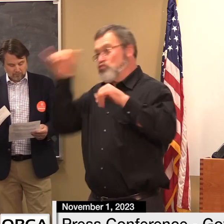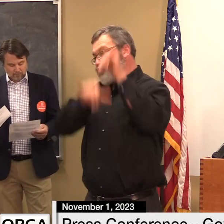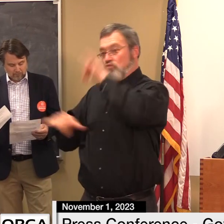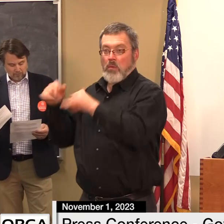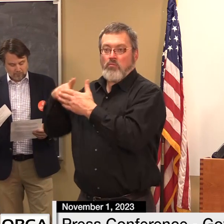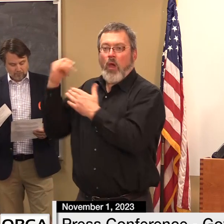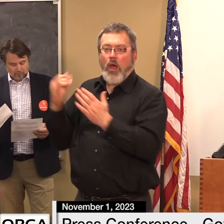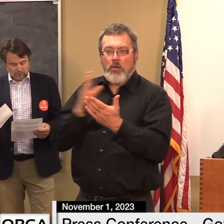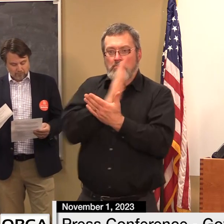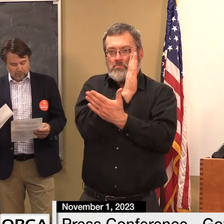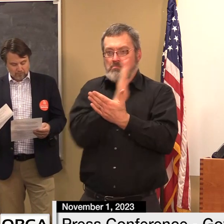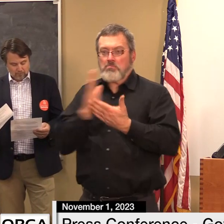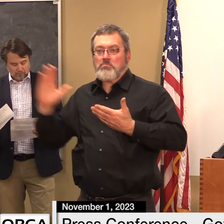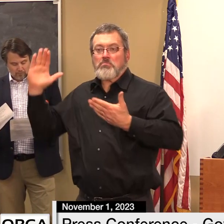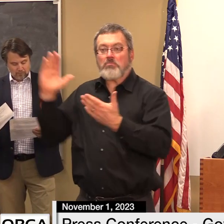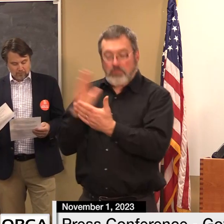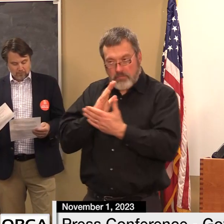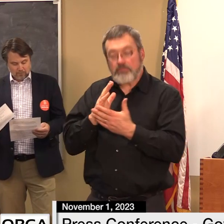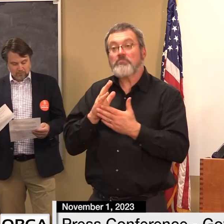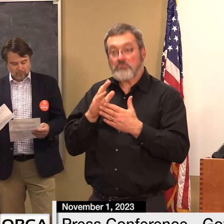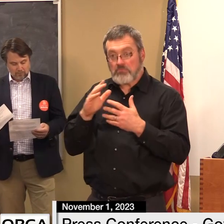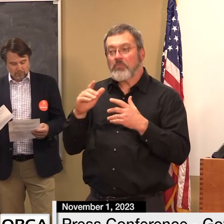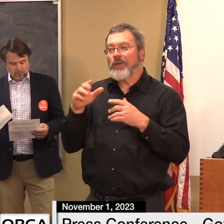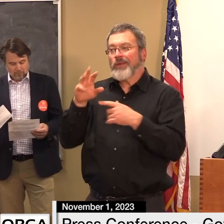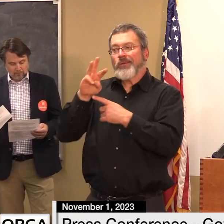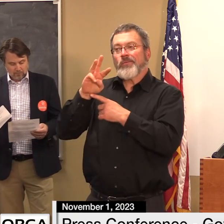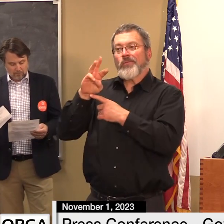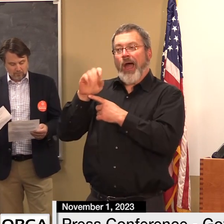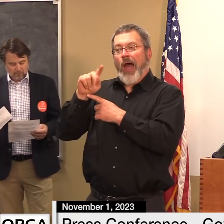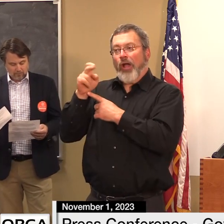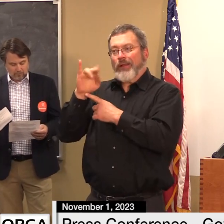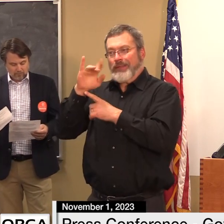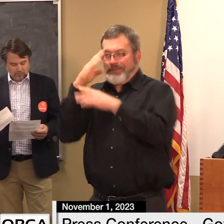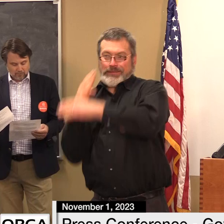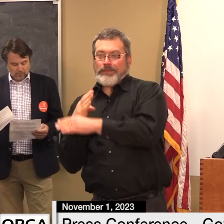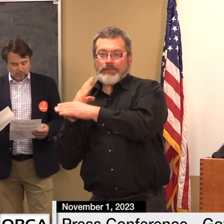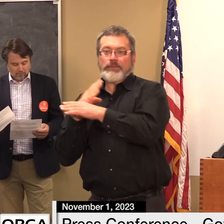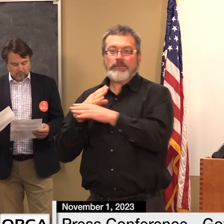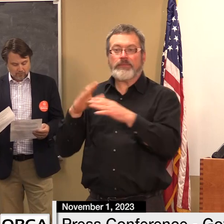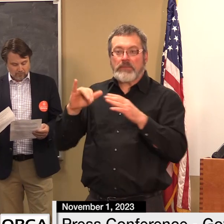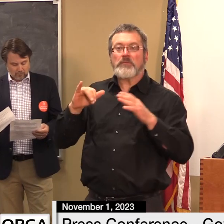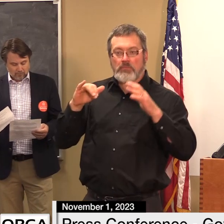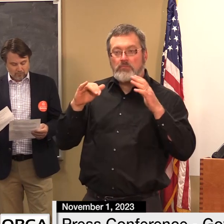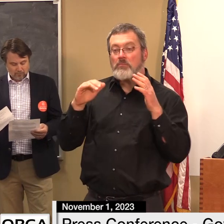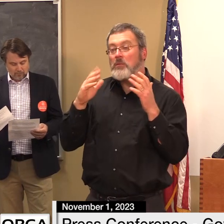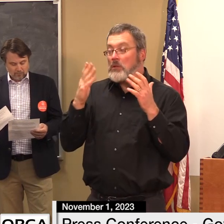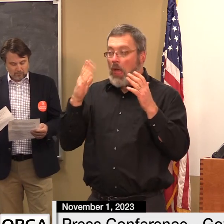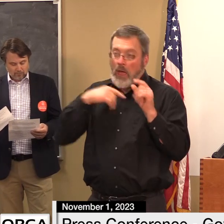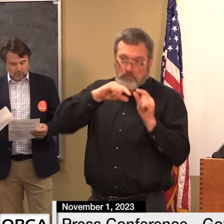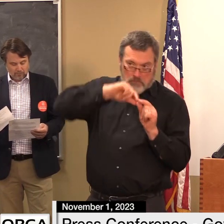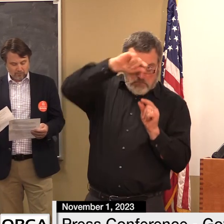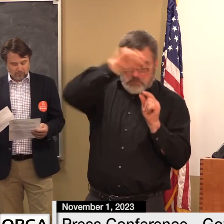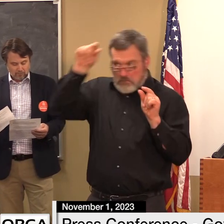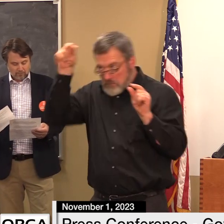full-scale weatherization. There are many tips and tricks along the way to help. A few new things